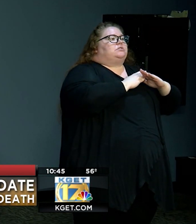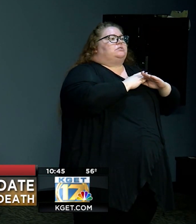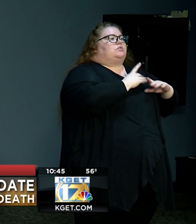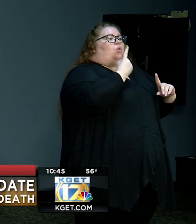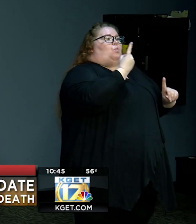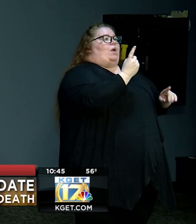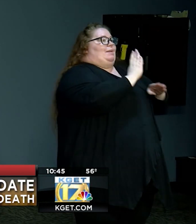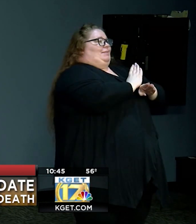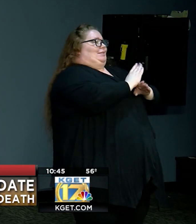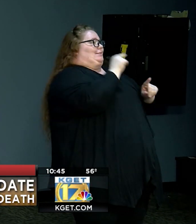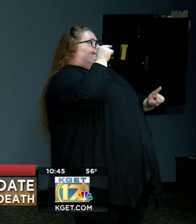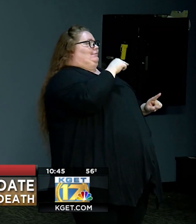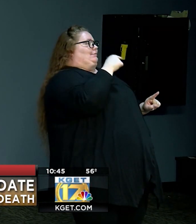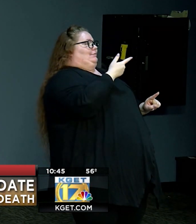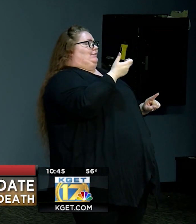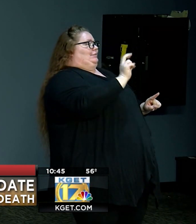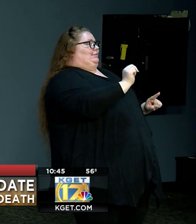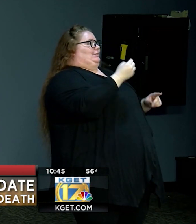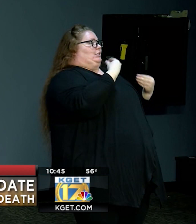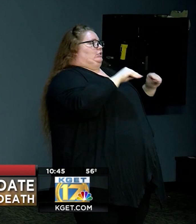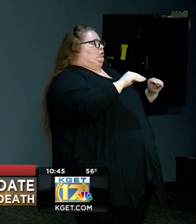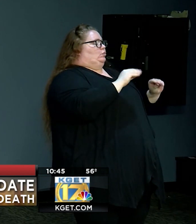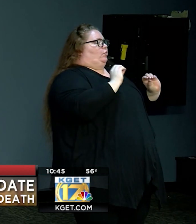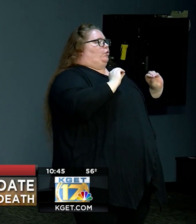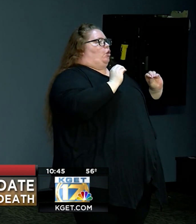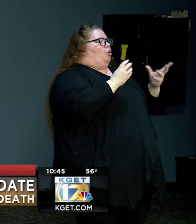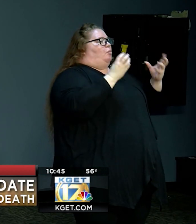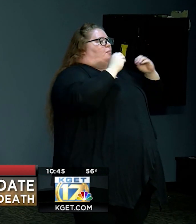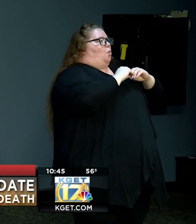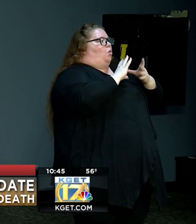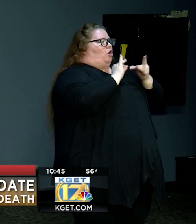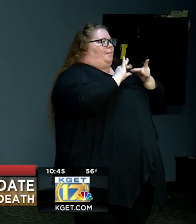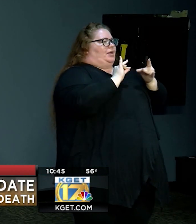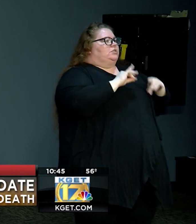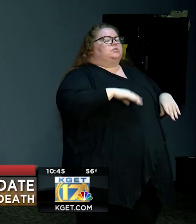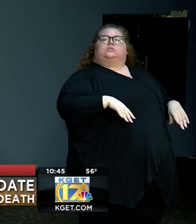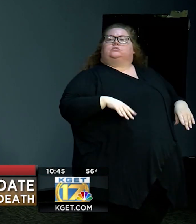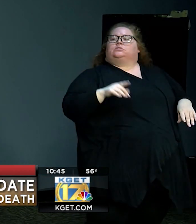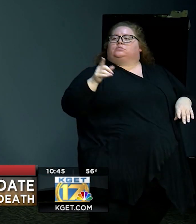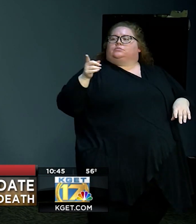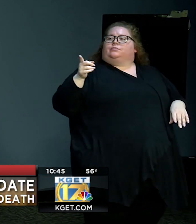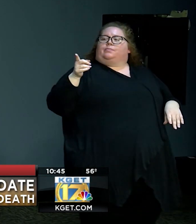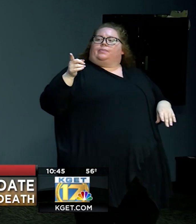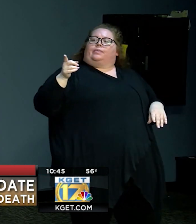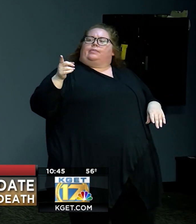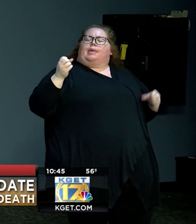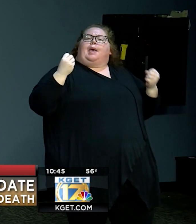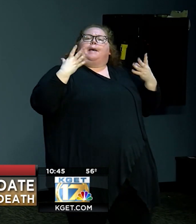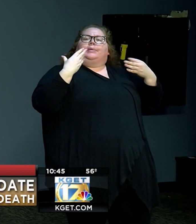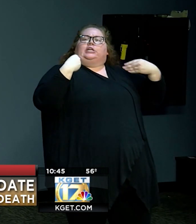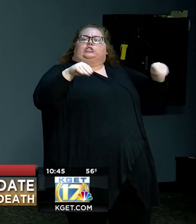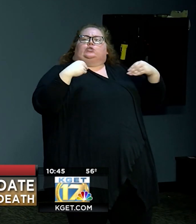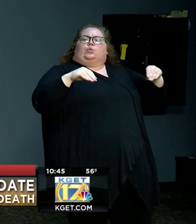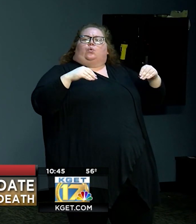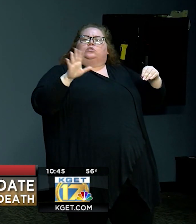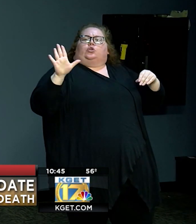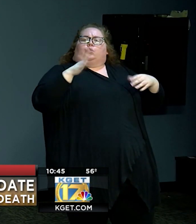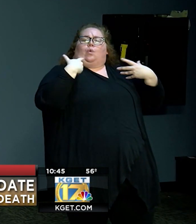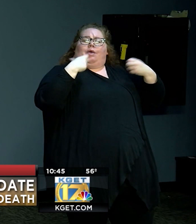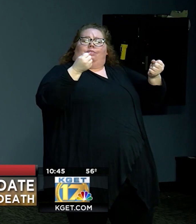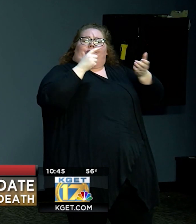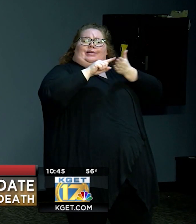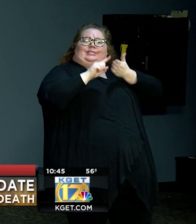business, I don't have any further comment than what's on the list. Matt, Yes. How many stores did your health inspectors make contact with?